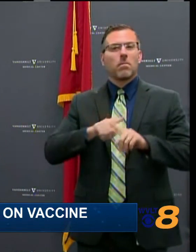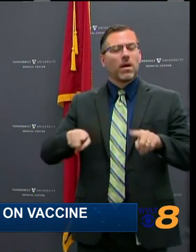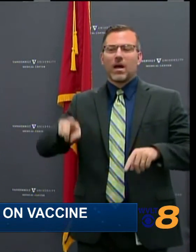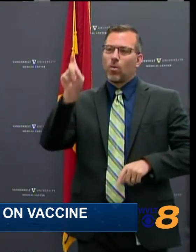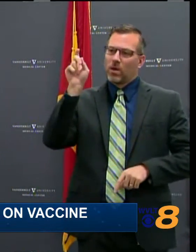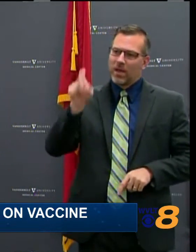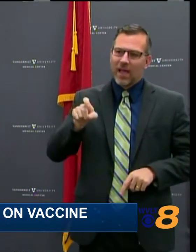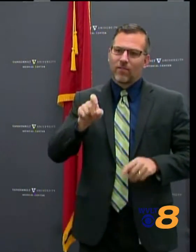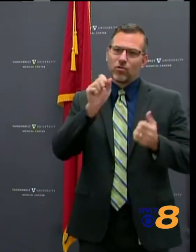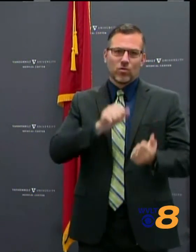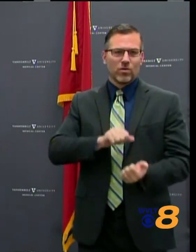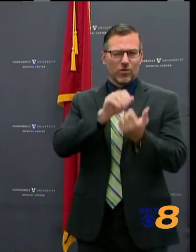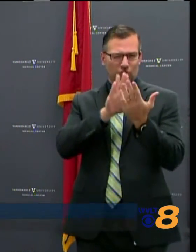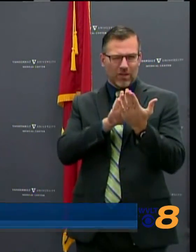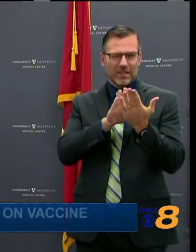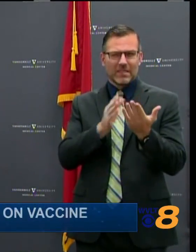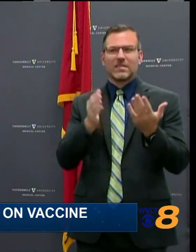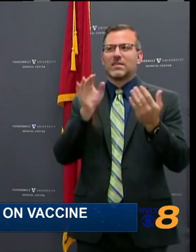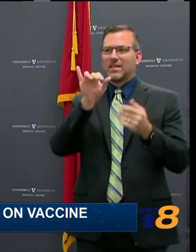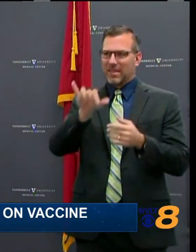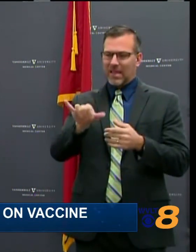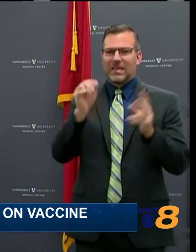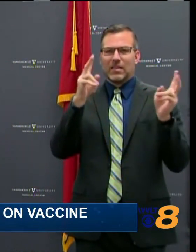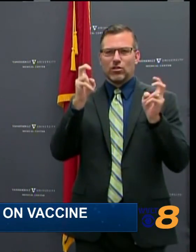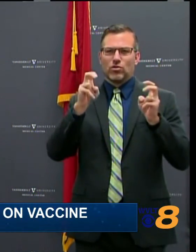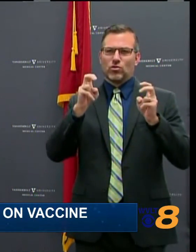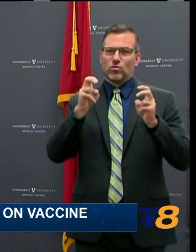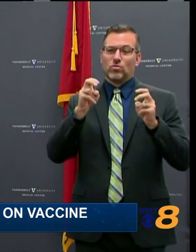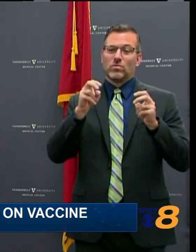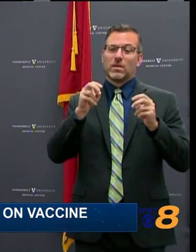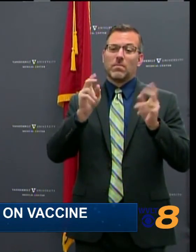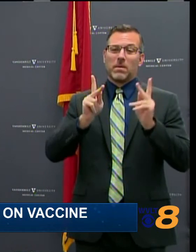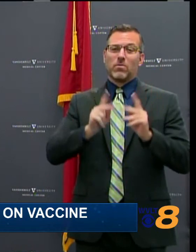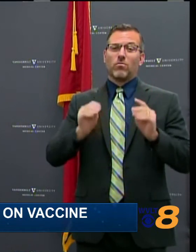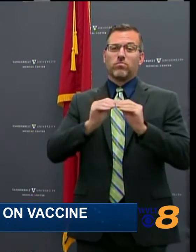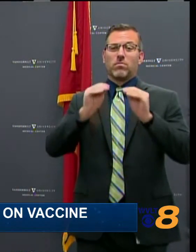on the day when we are getting vaccine for the first day in the state.